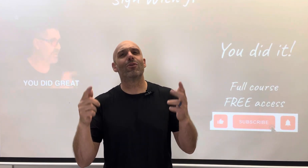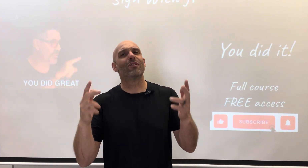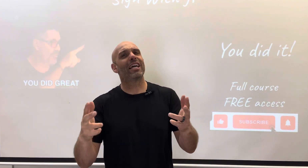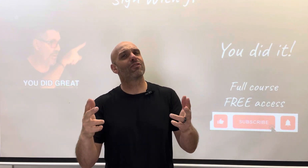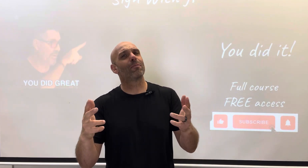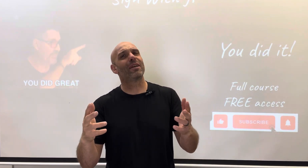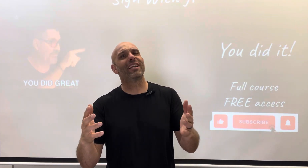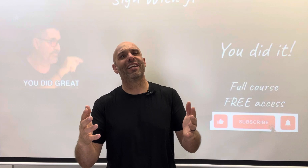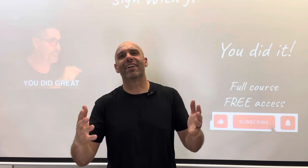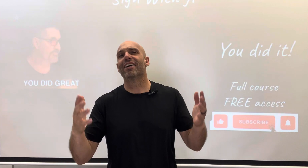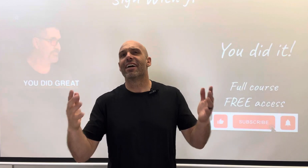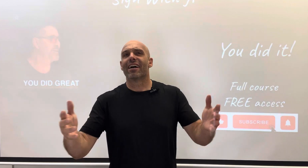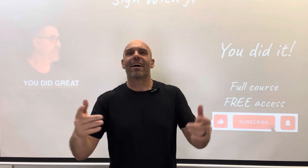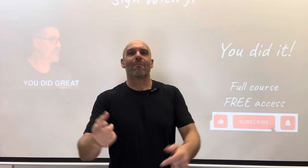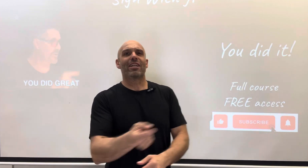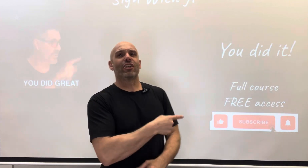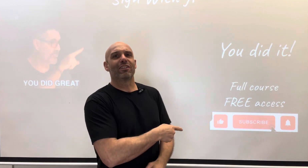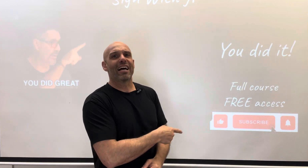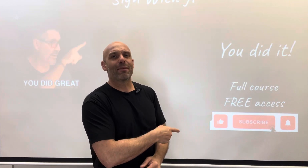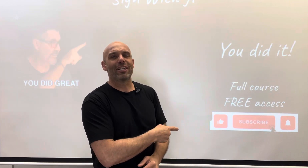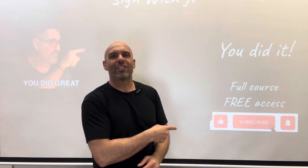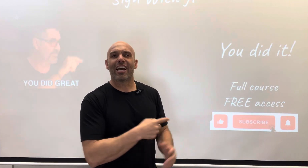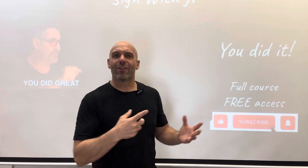Thanks for being here. Make sure you like my channel and